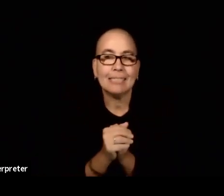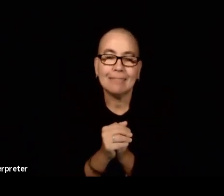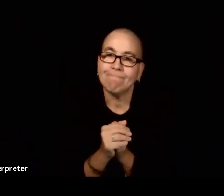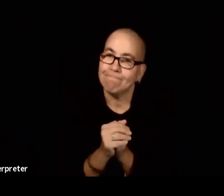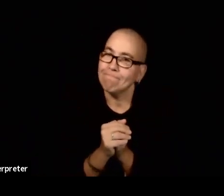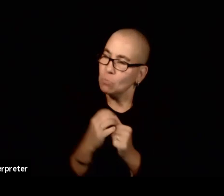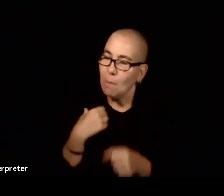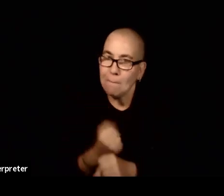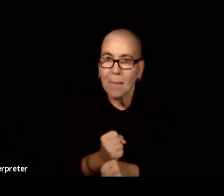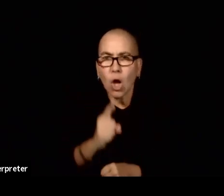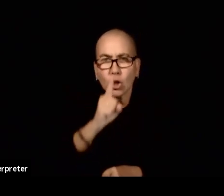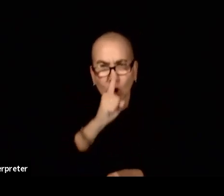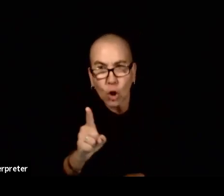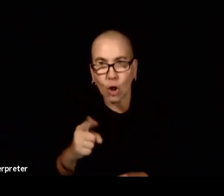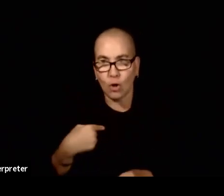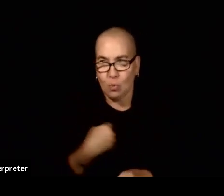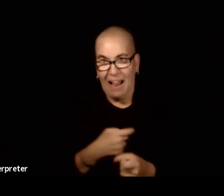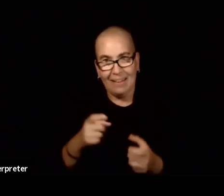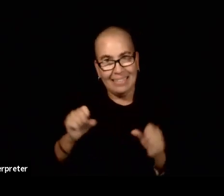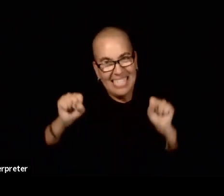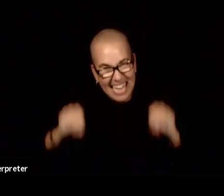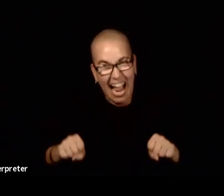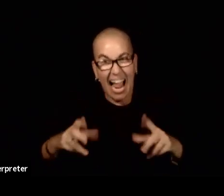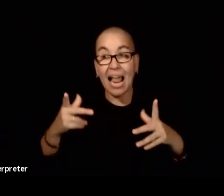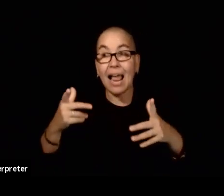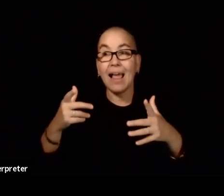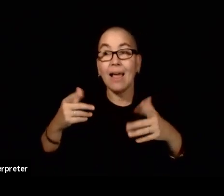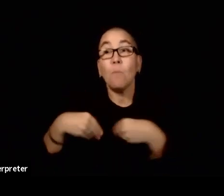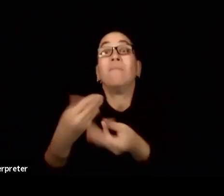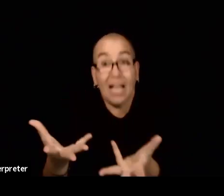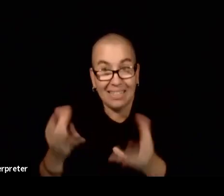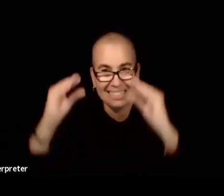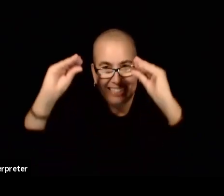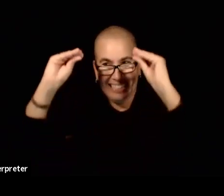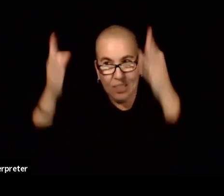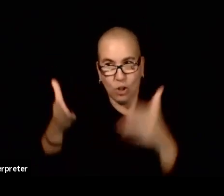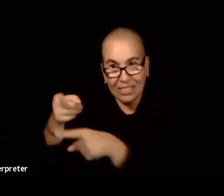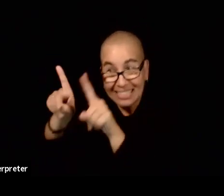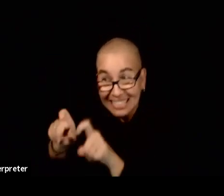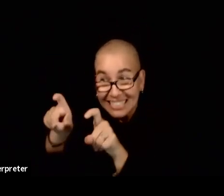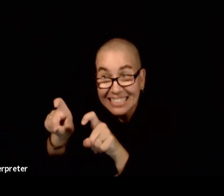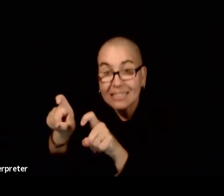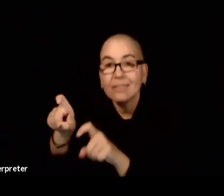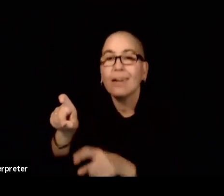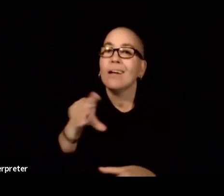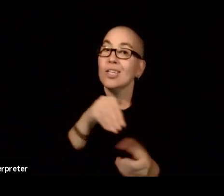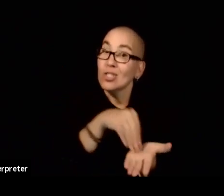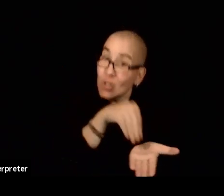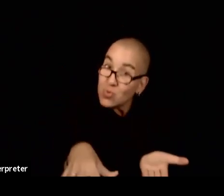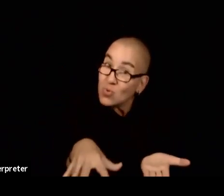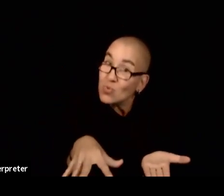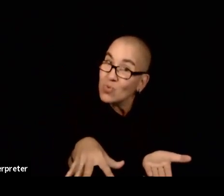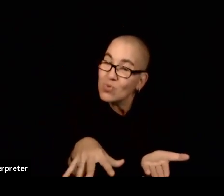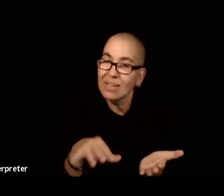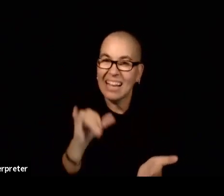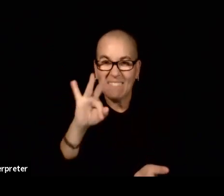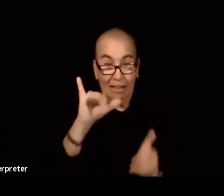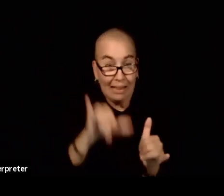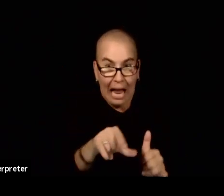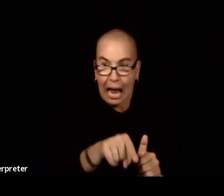can test educators, we can test school settings when that's needed. So the idea for this on-demand saliva